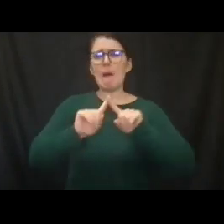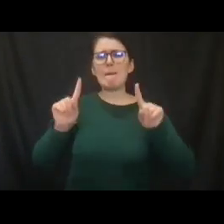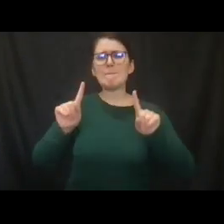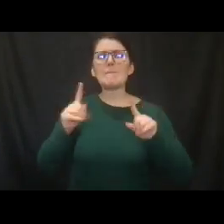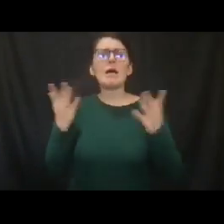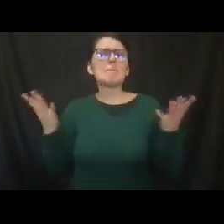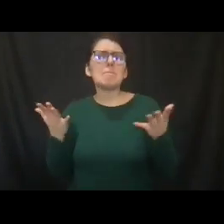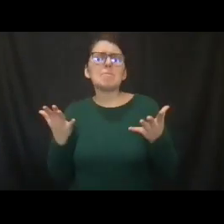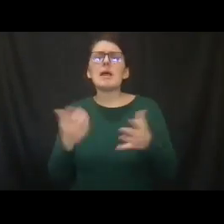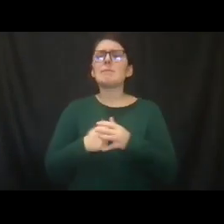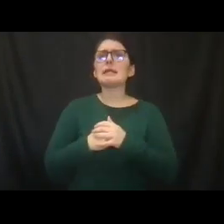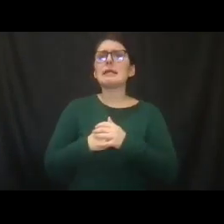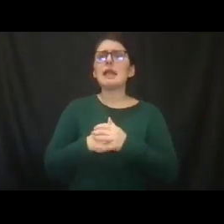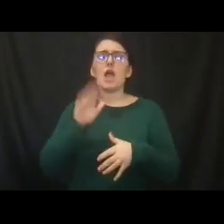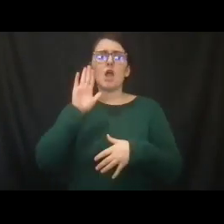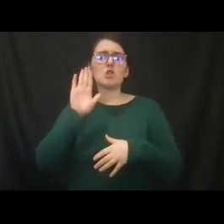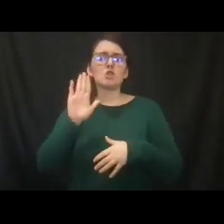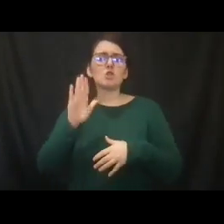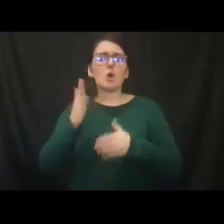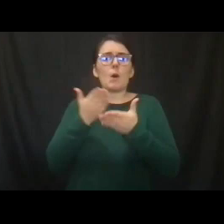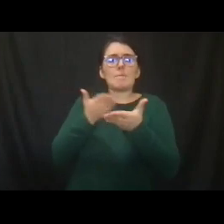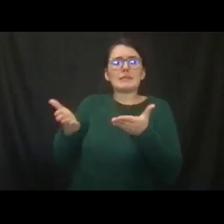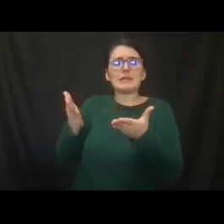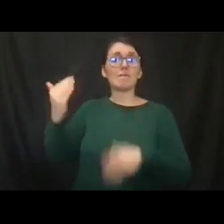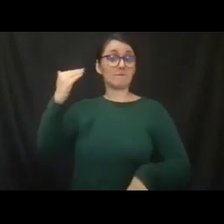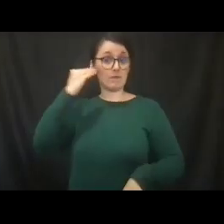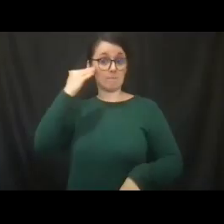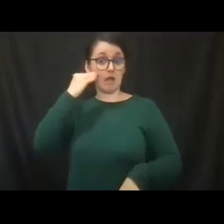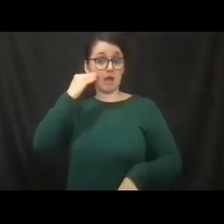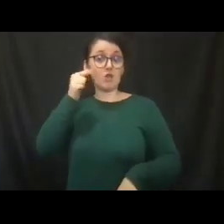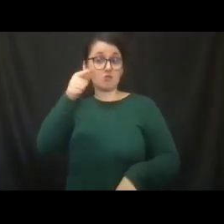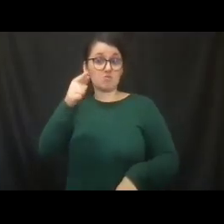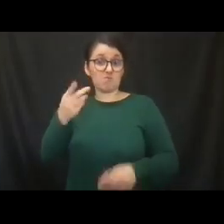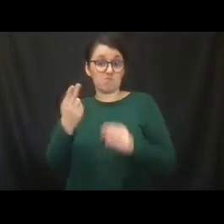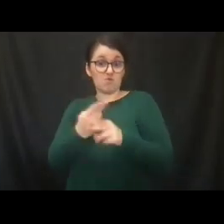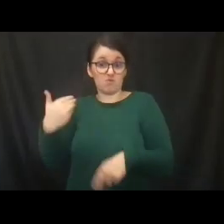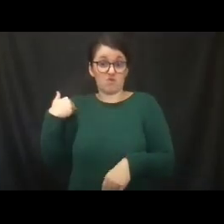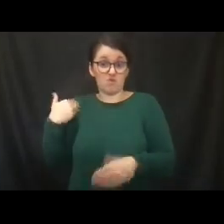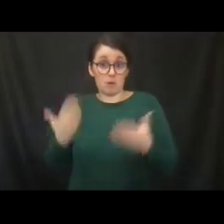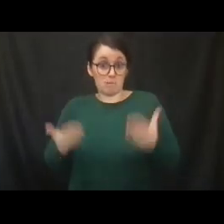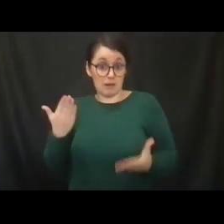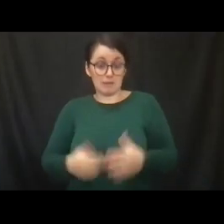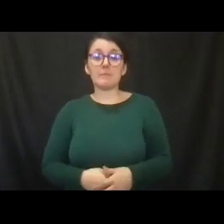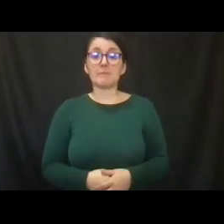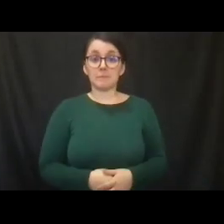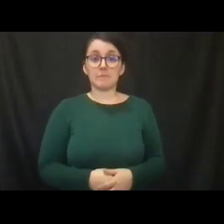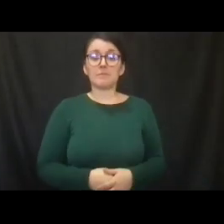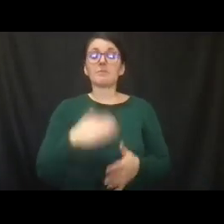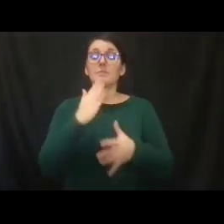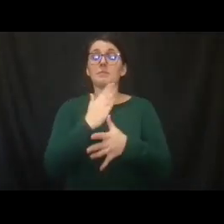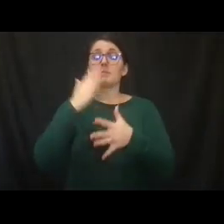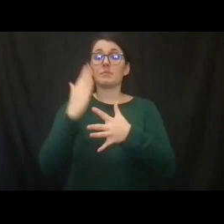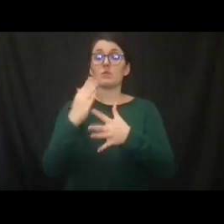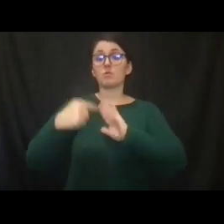that are familiar to you. And you can see what types of things are going into the pit today. We're also going to show you